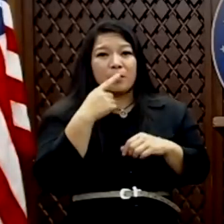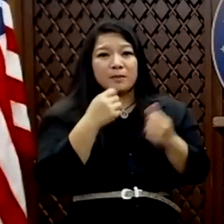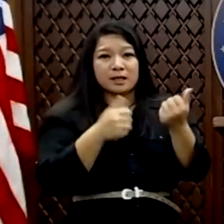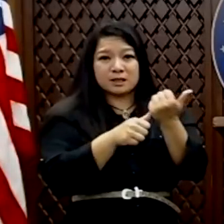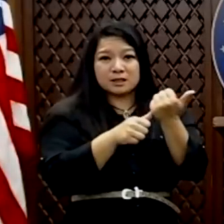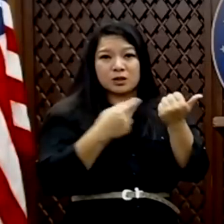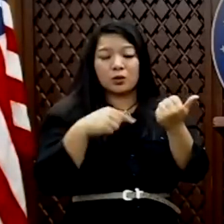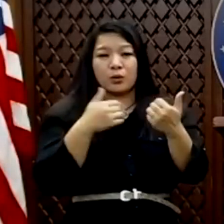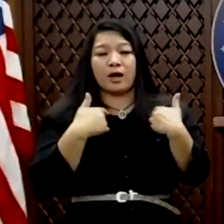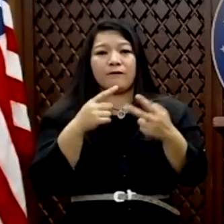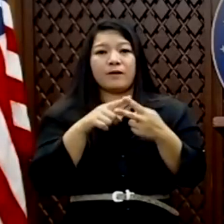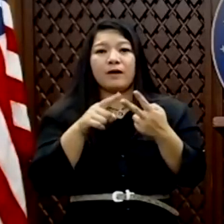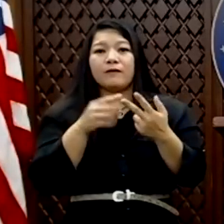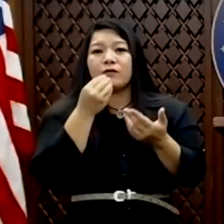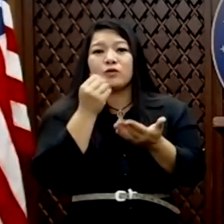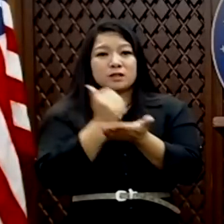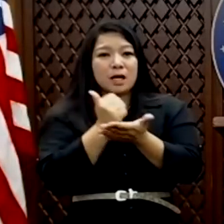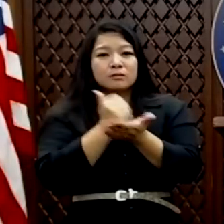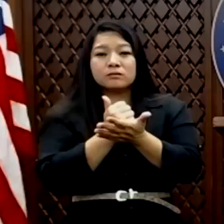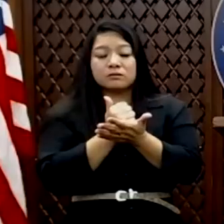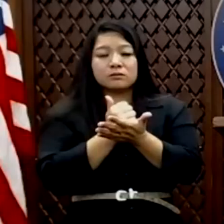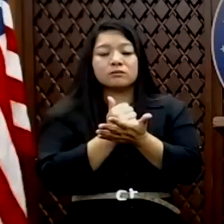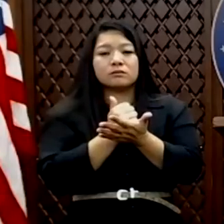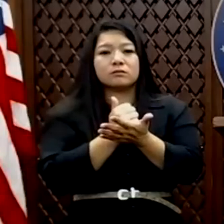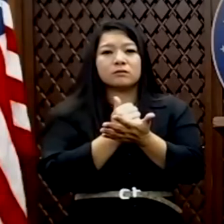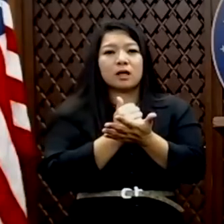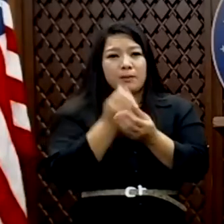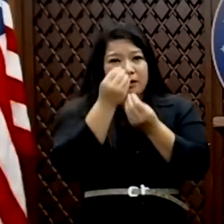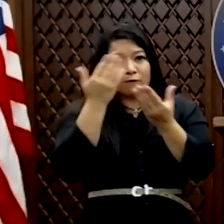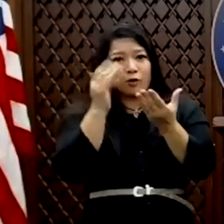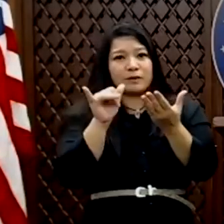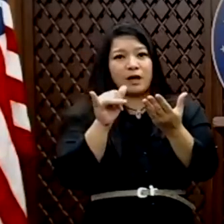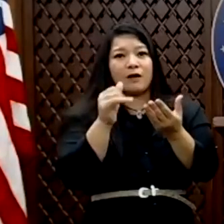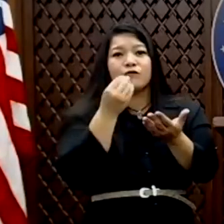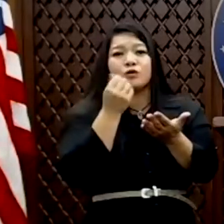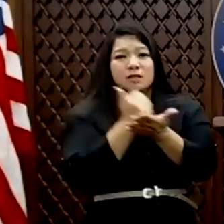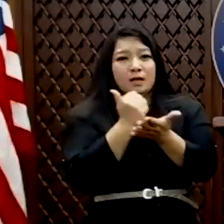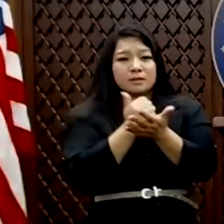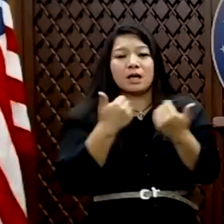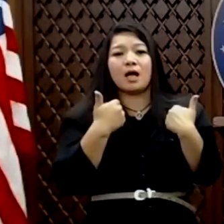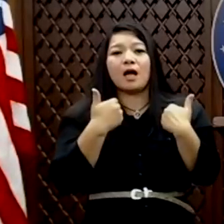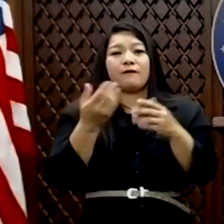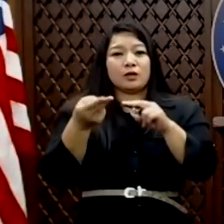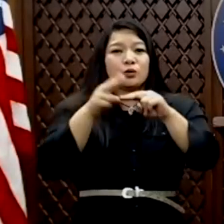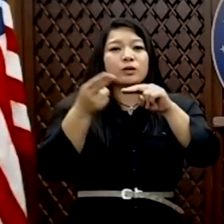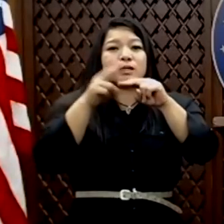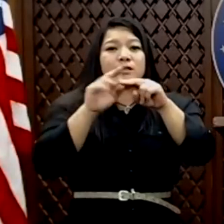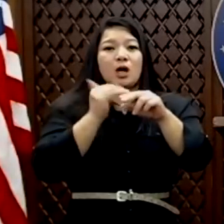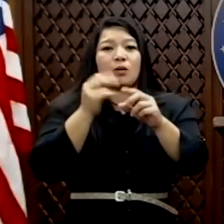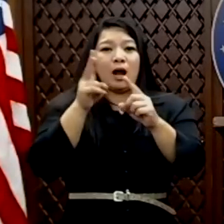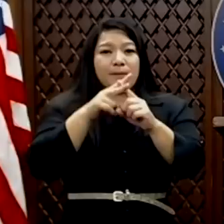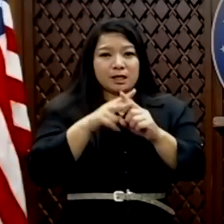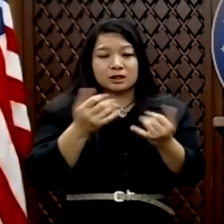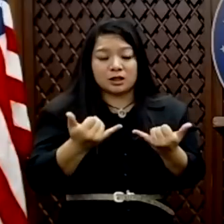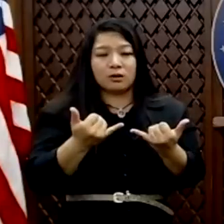and we have the food stamps. I'm informed that food stamps alone has already increased their